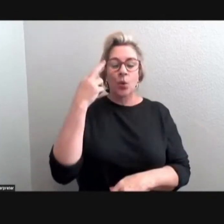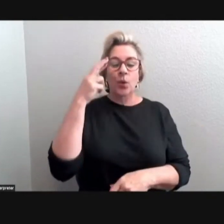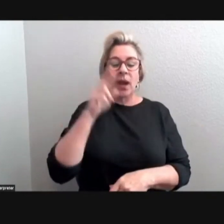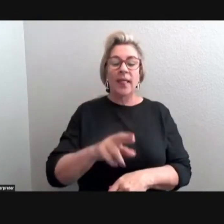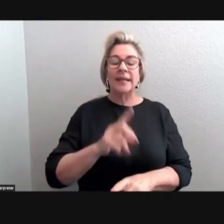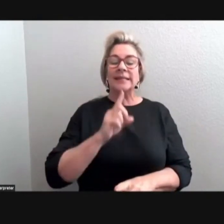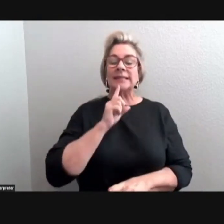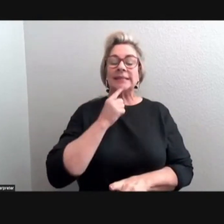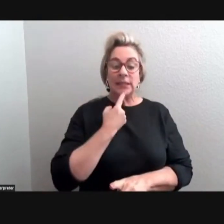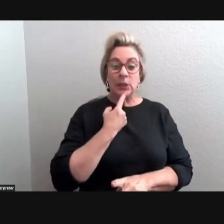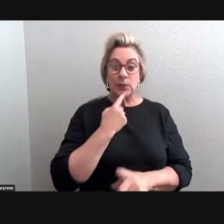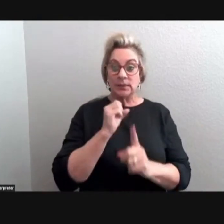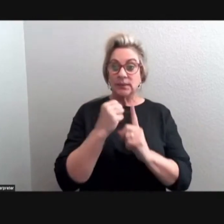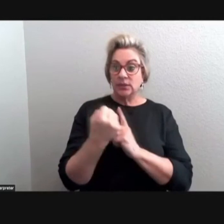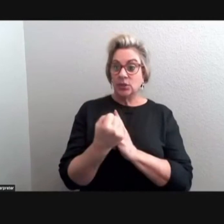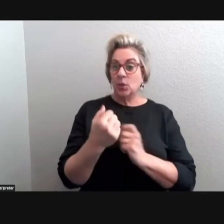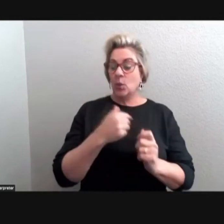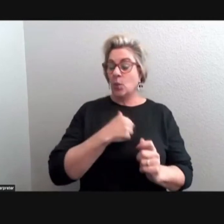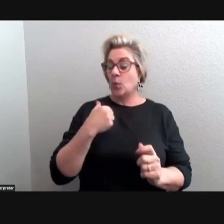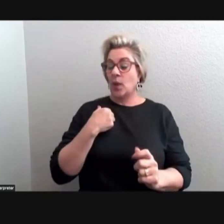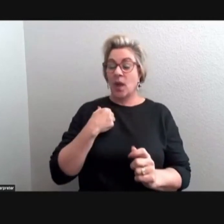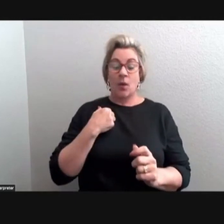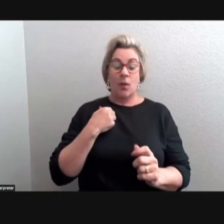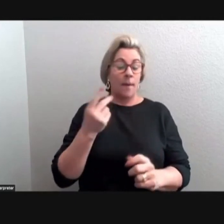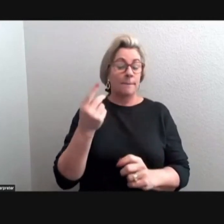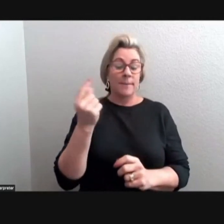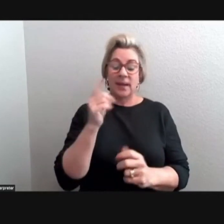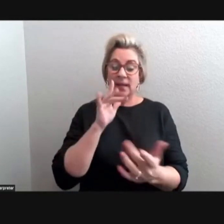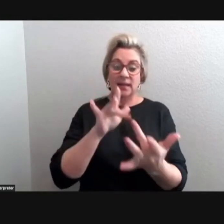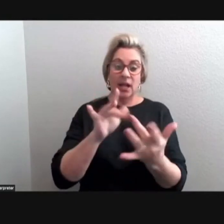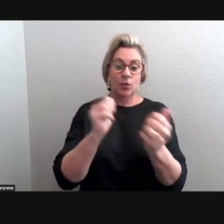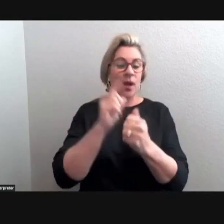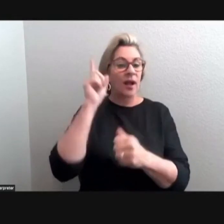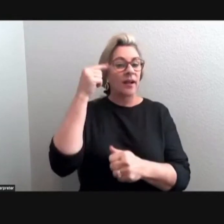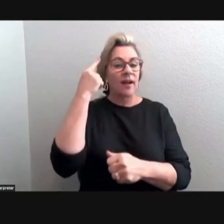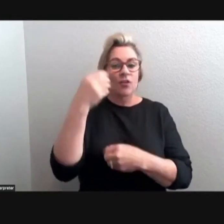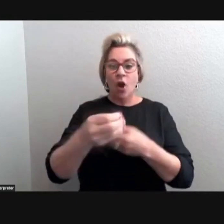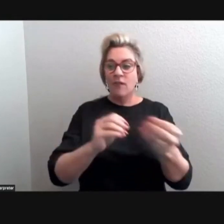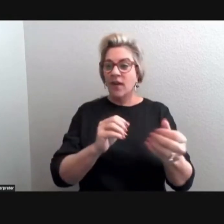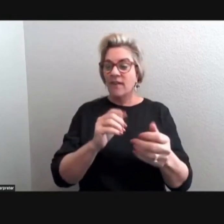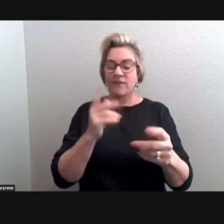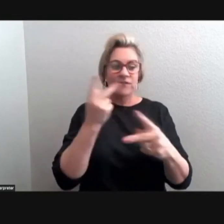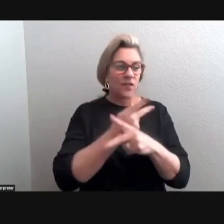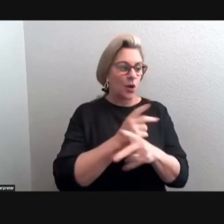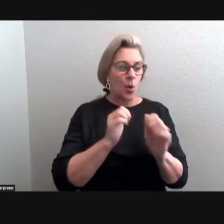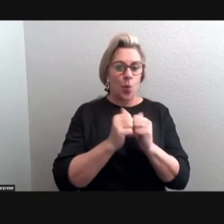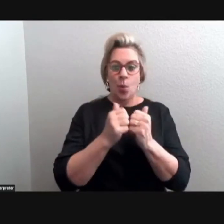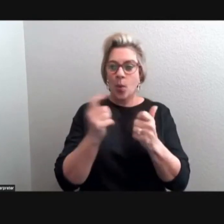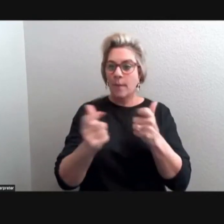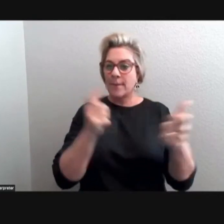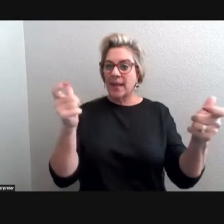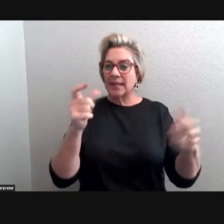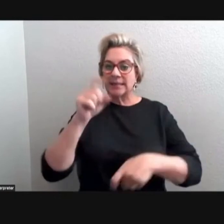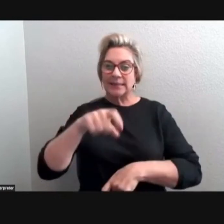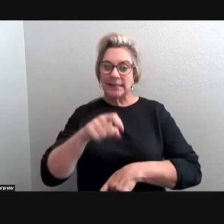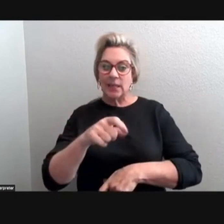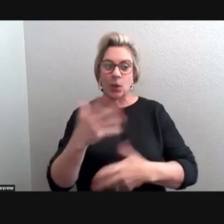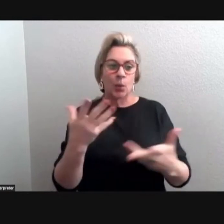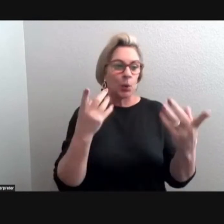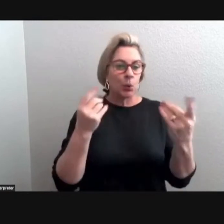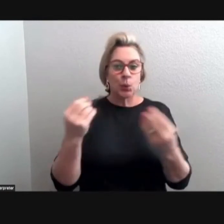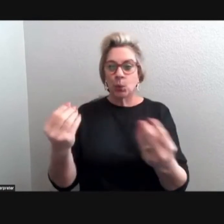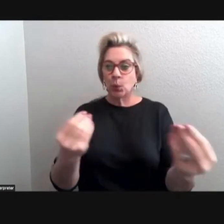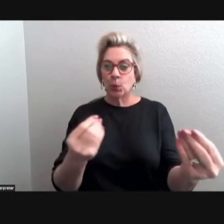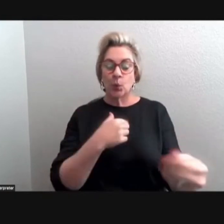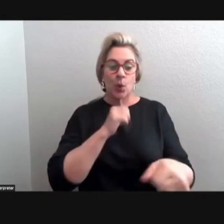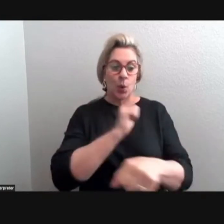the gravity of this situation. We were immediately in touch with the governor and his office to figure out where the greatest need was. And I think in working